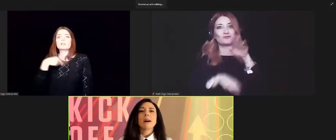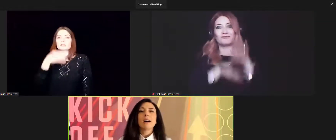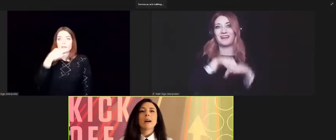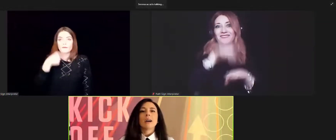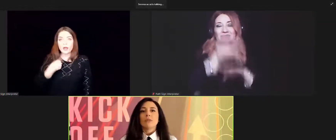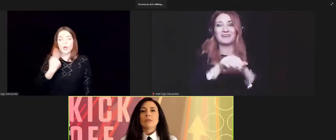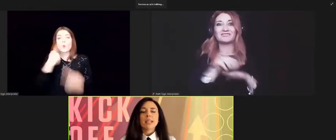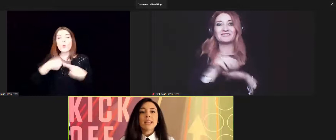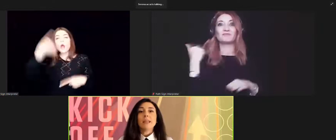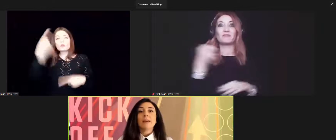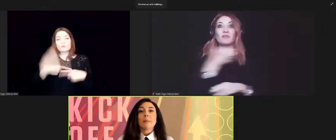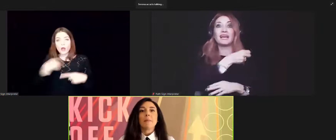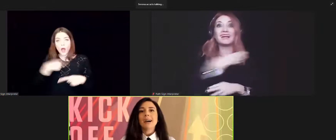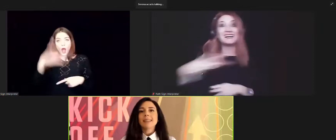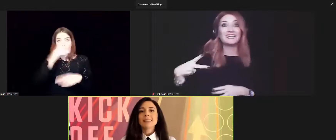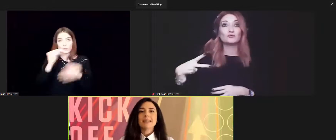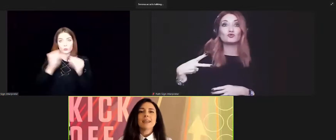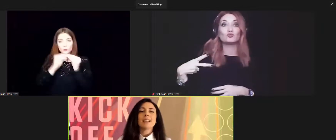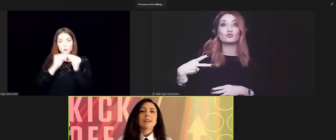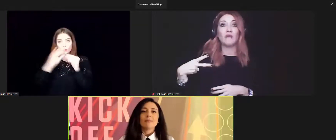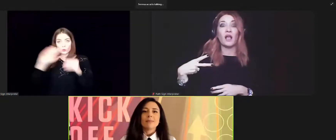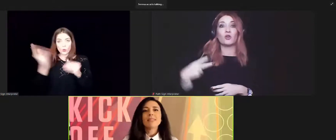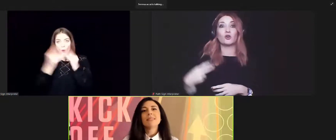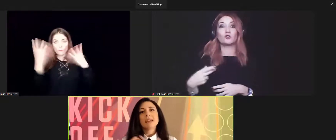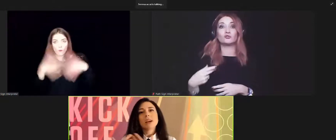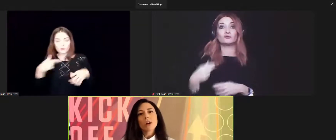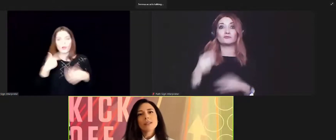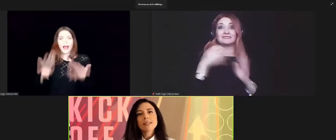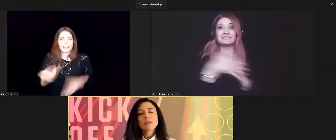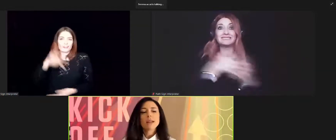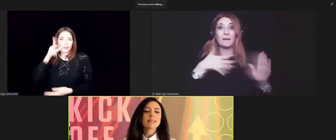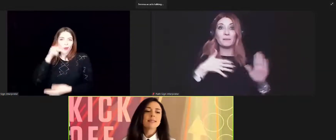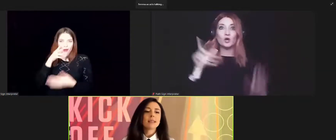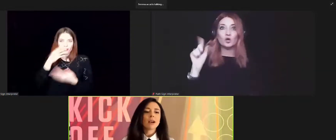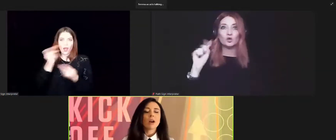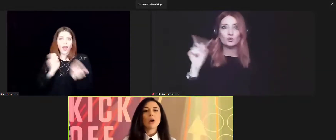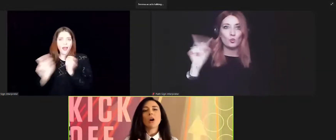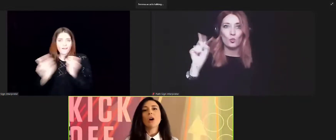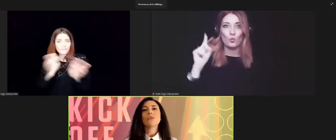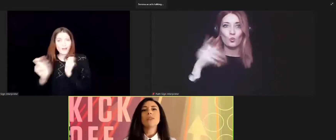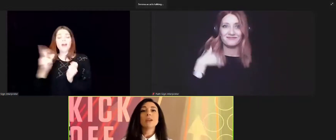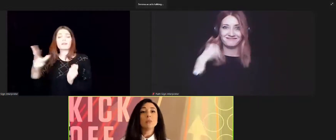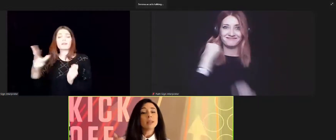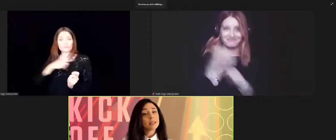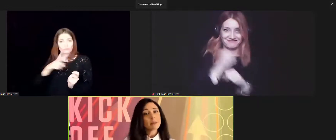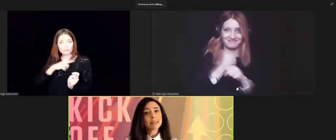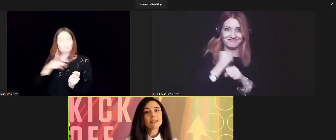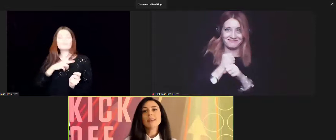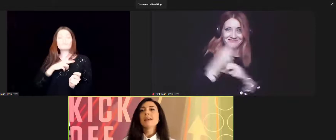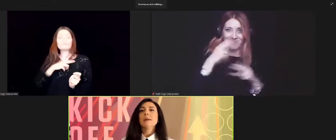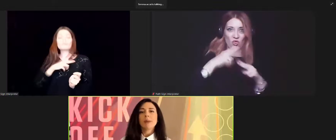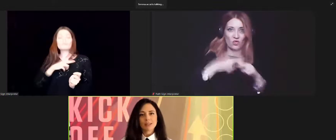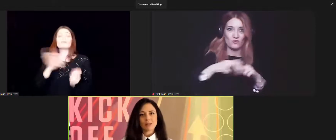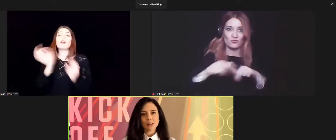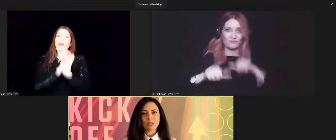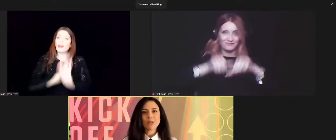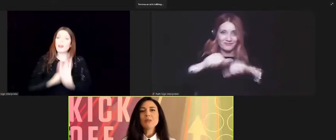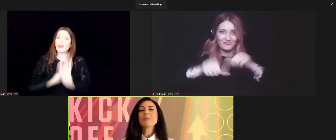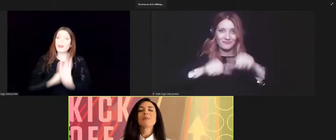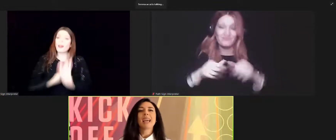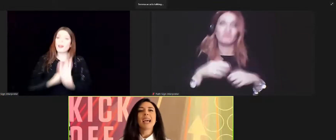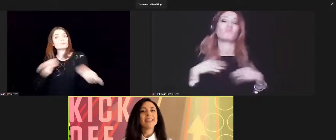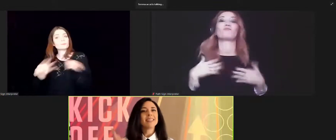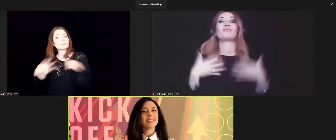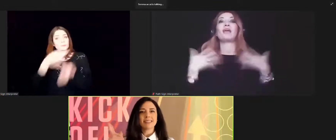I'm free, but this is the consequence of the commitment, personal